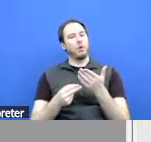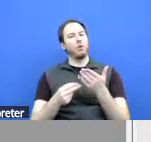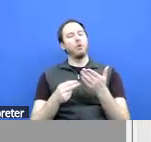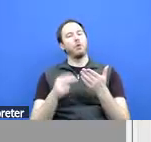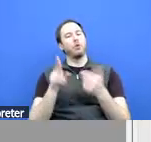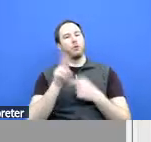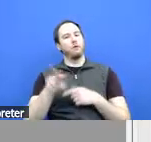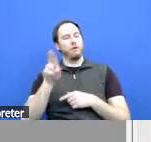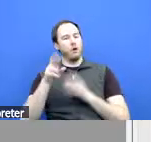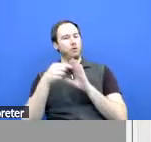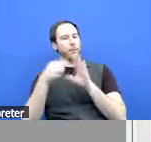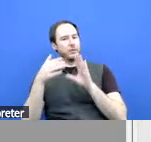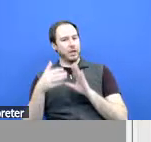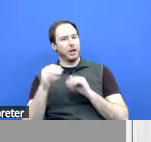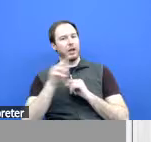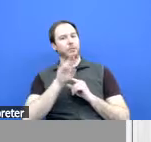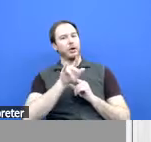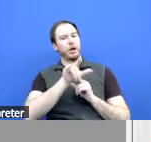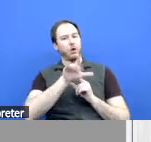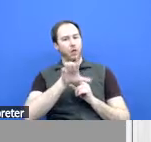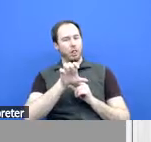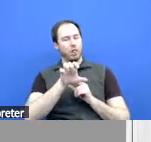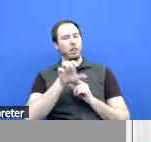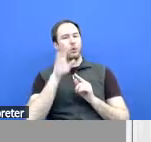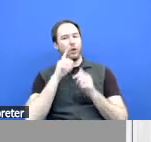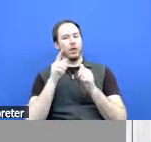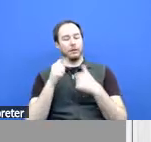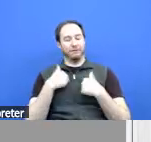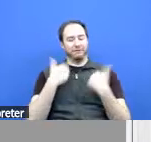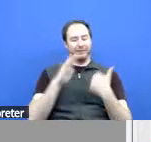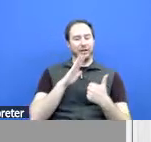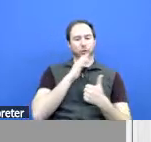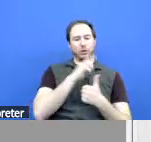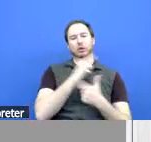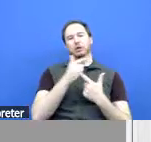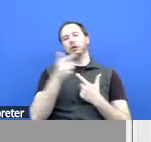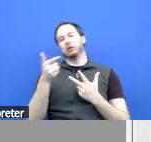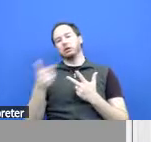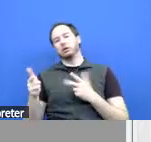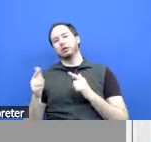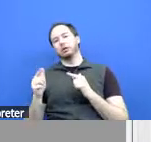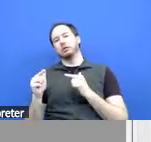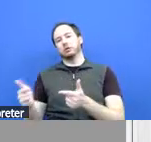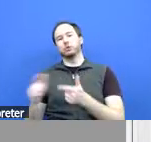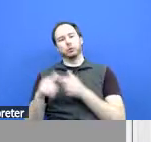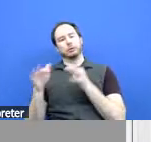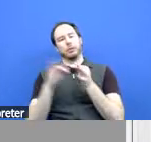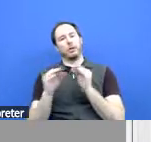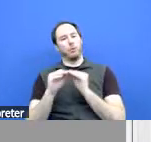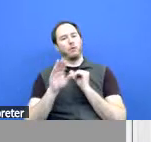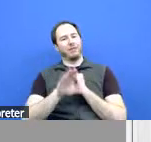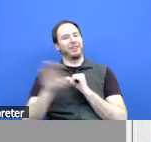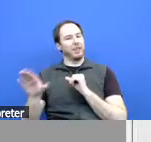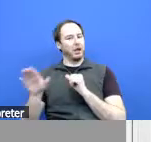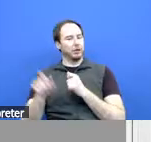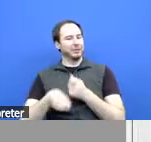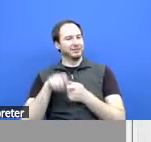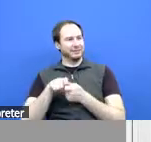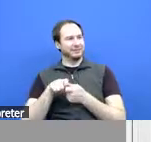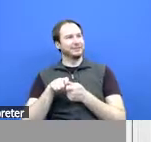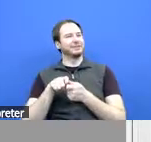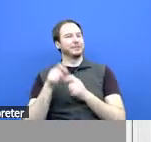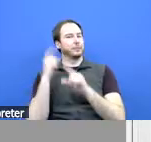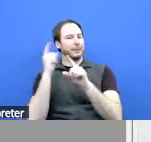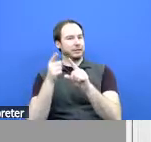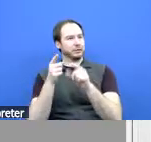the university and Mary Cariola will speak after I do, just to explain to you their